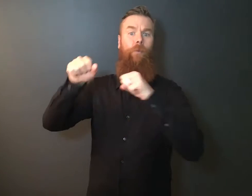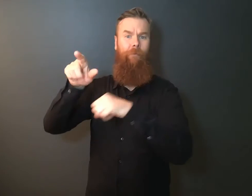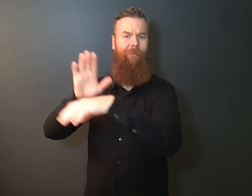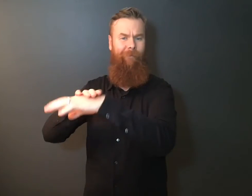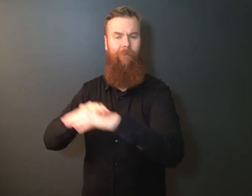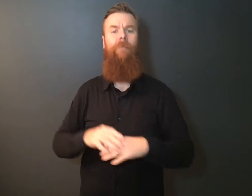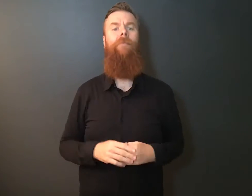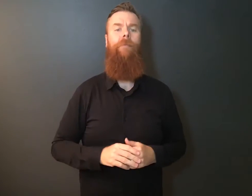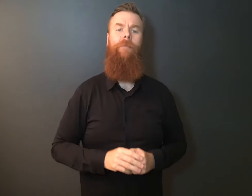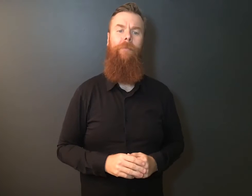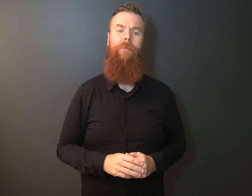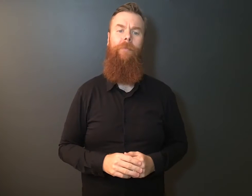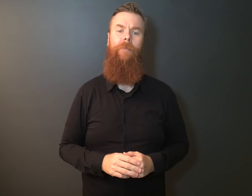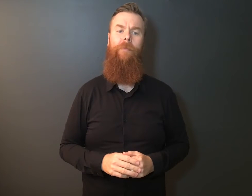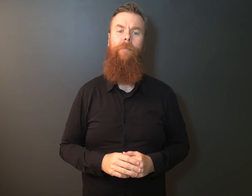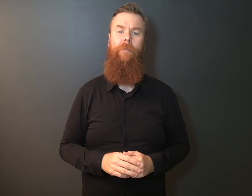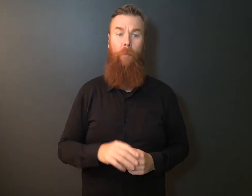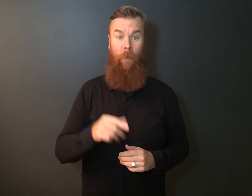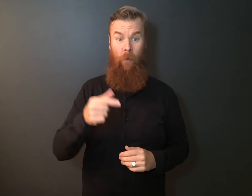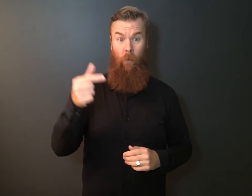the session. Thank you.